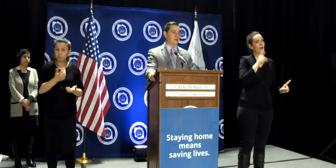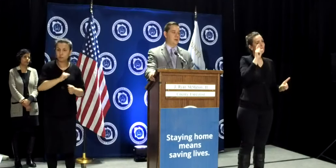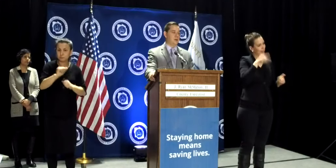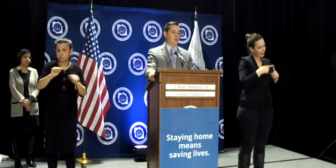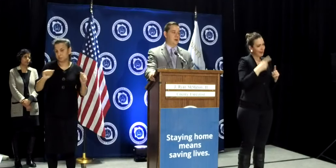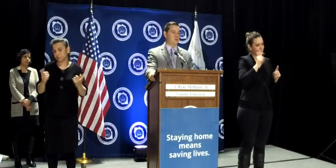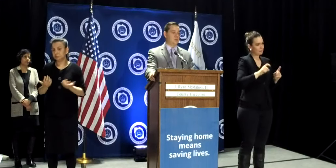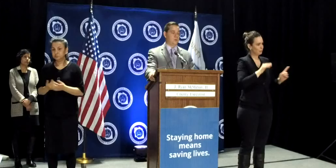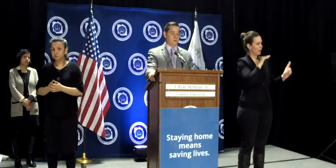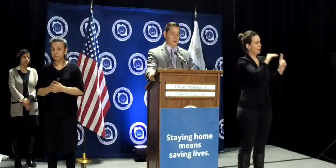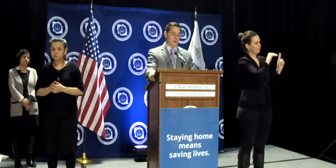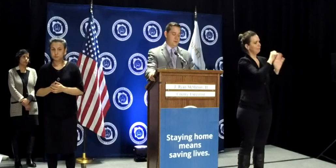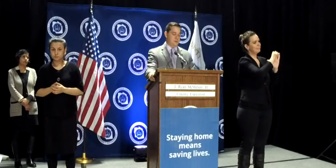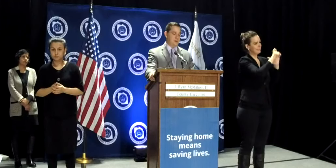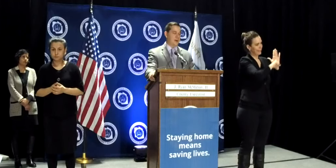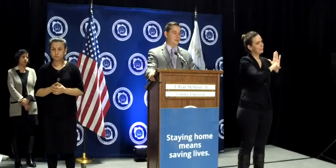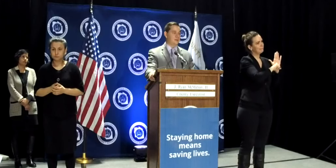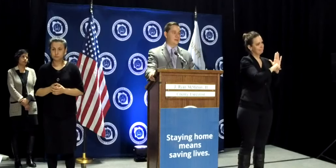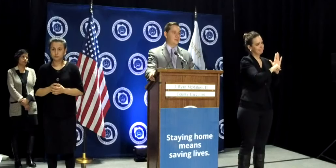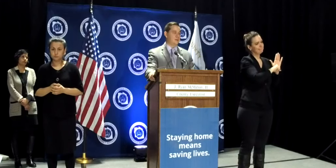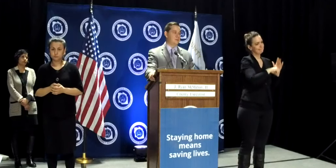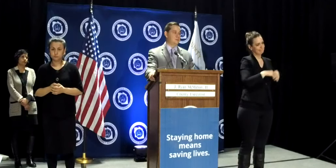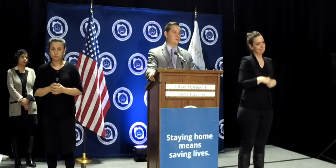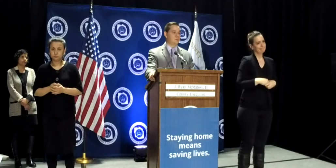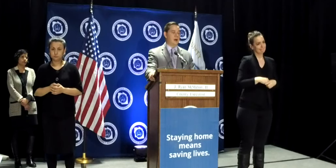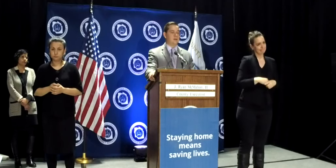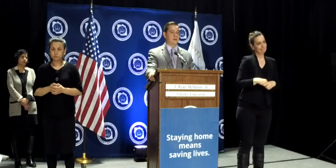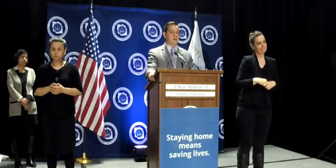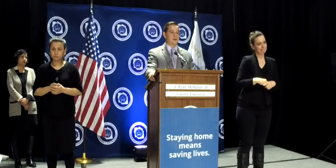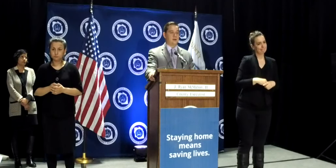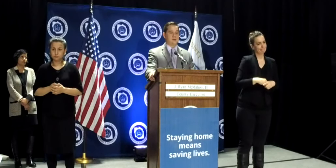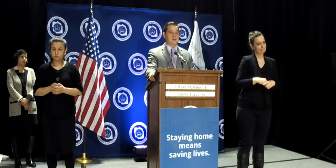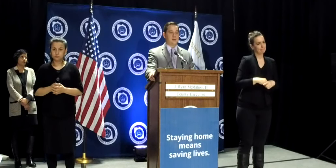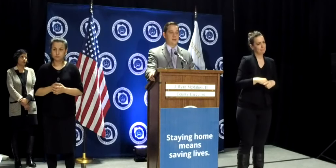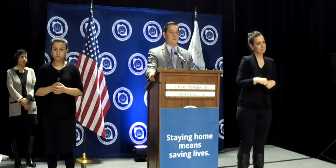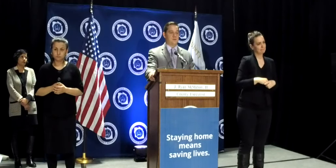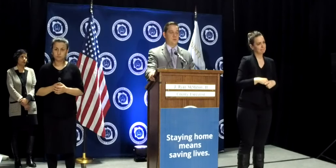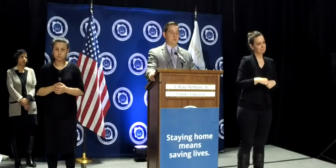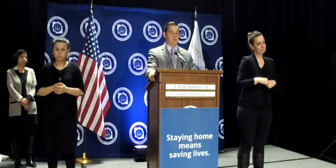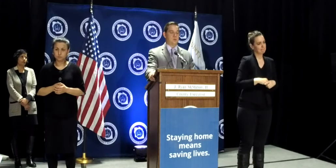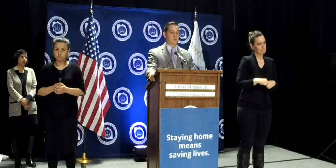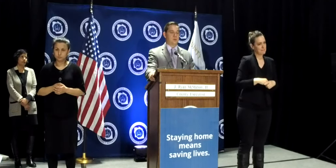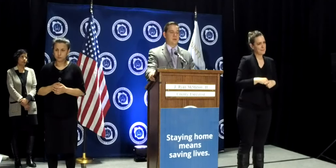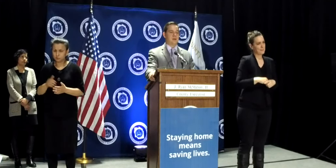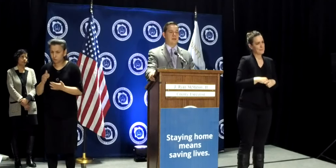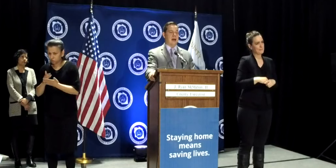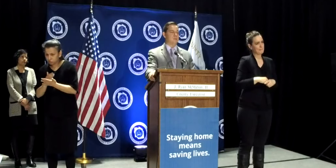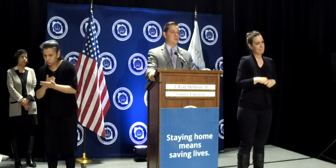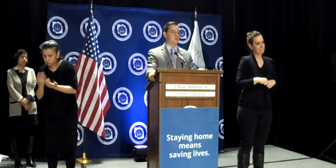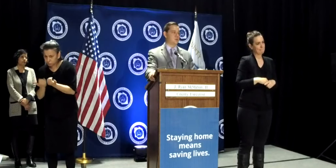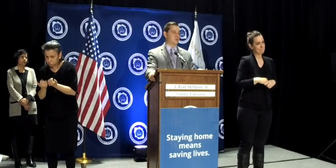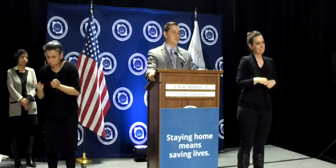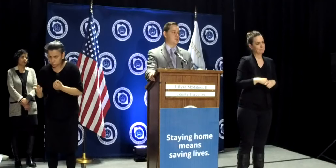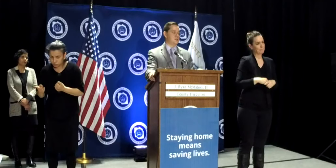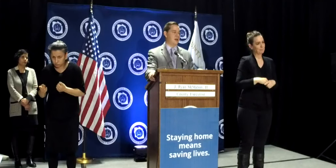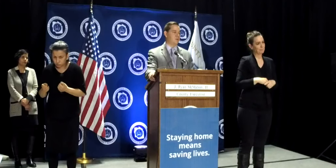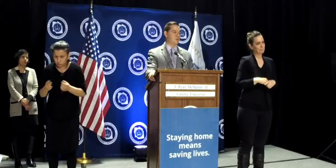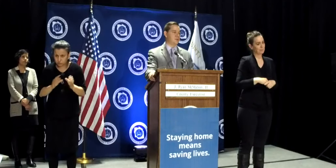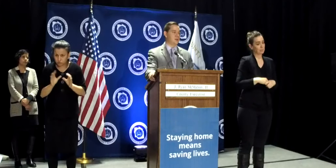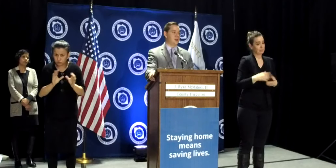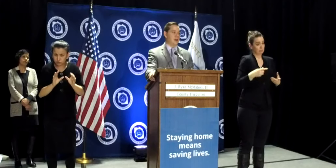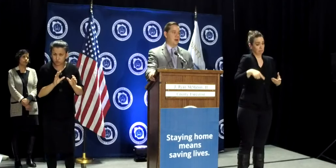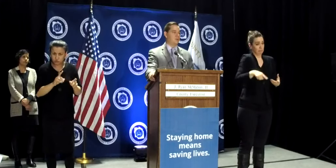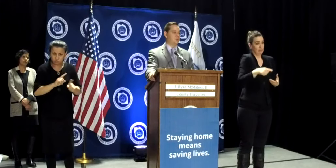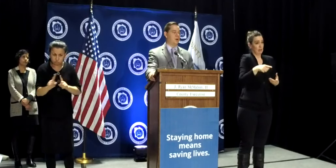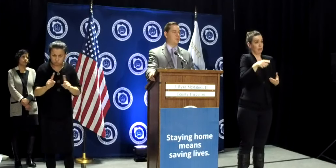and so then I think that how you get there is if there was really a collapse in the social distancing